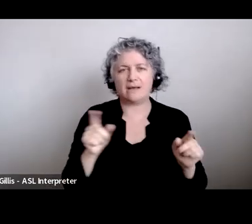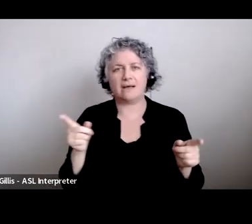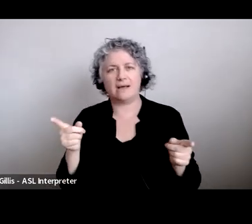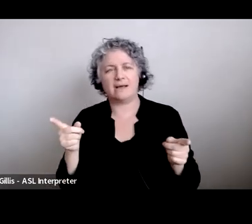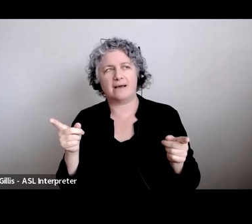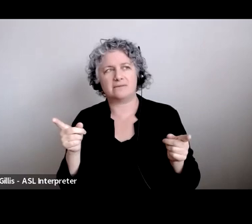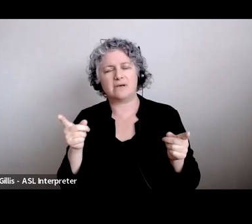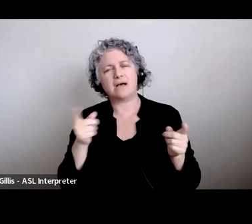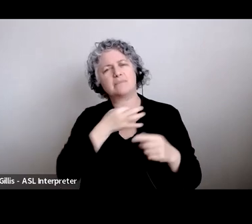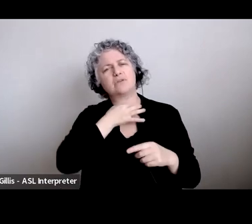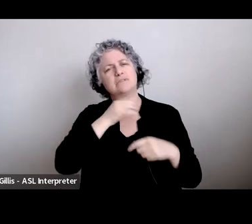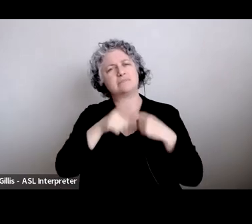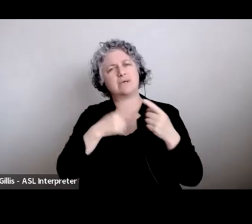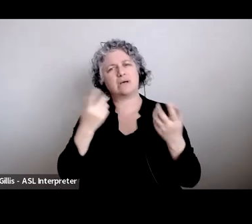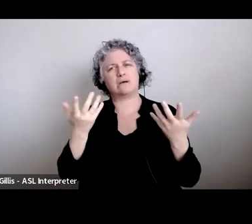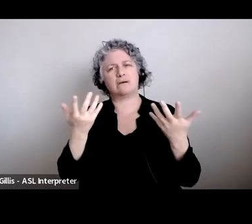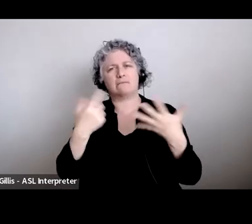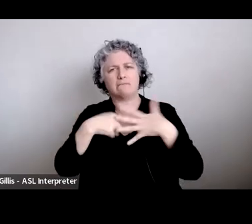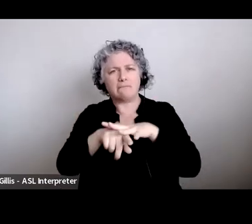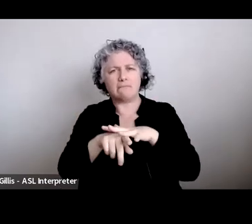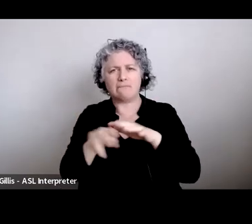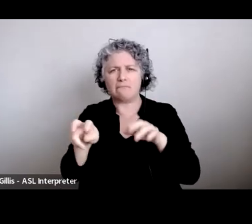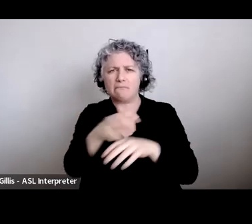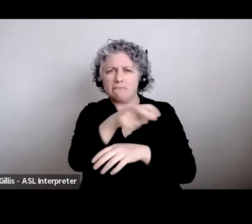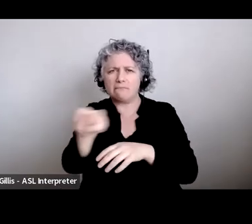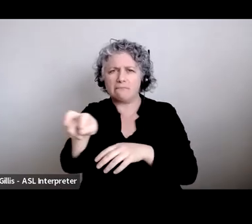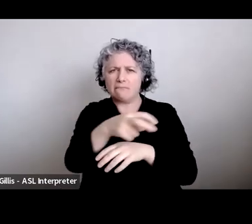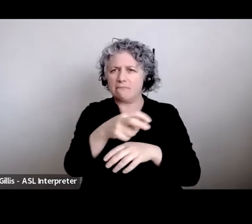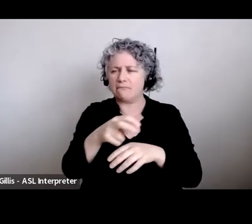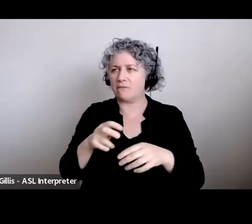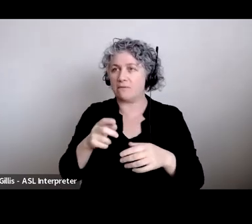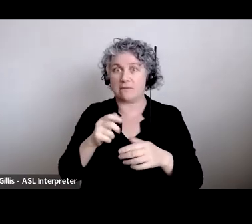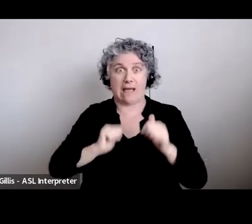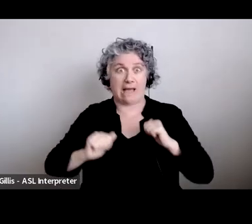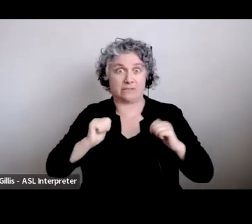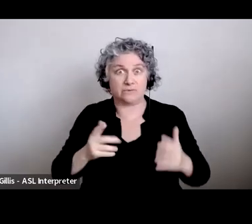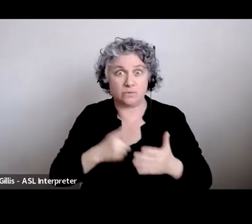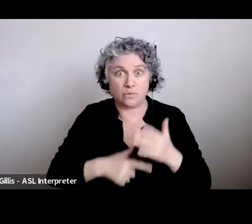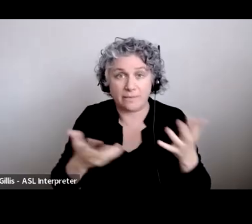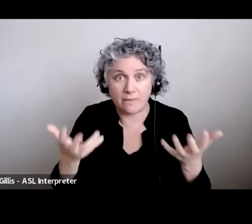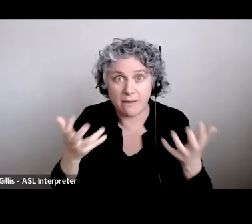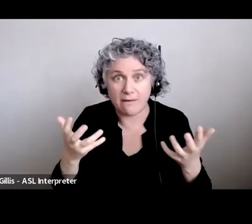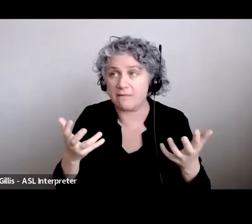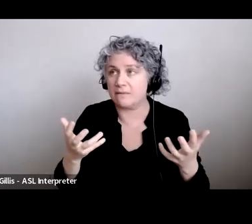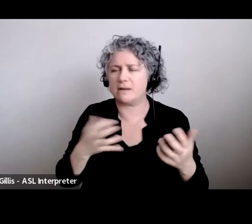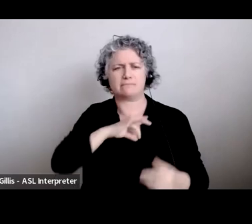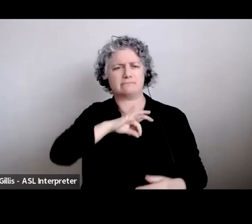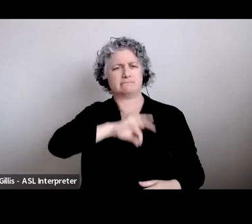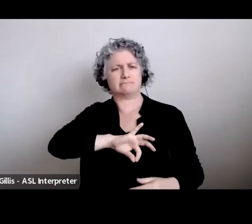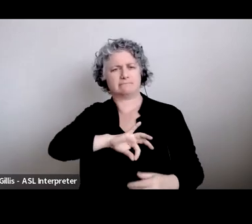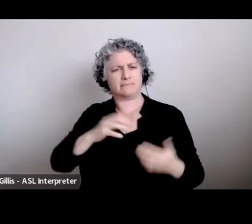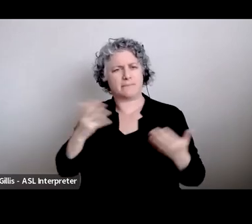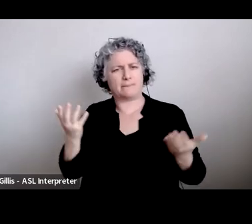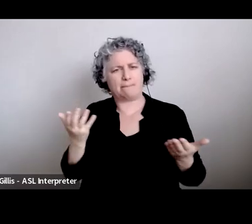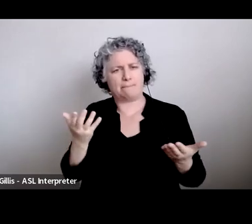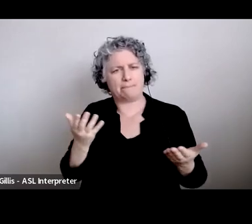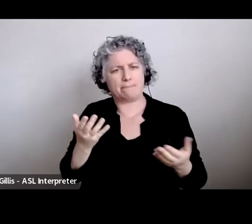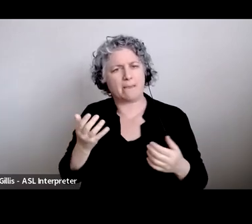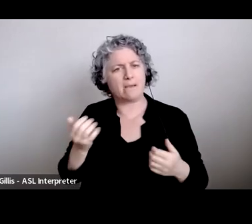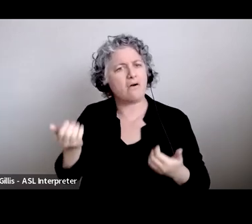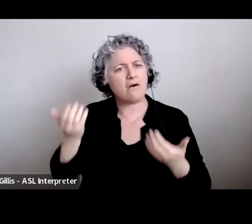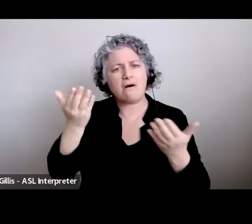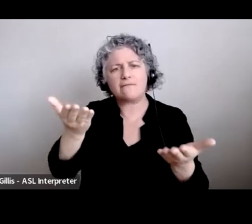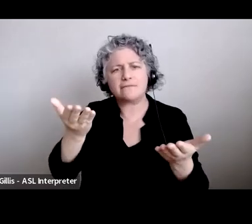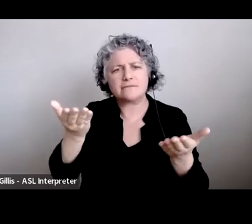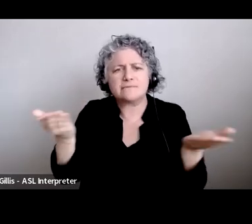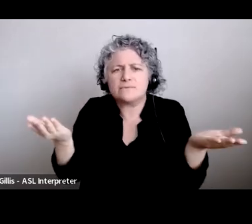the interface, and what do the actors want from it? What do they get from it? What can we offer up that